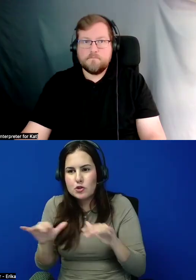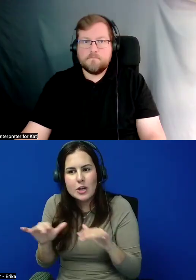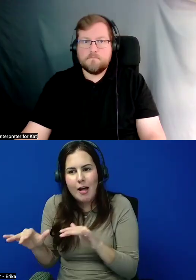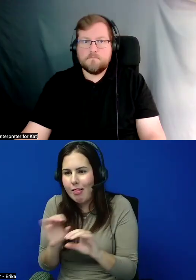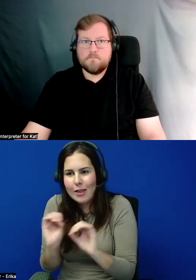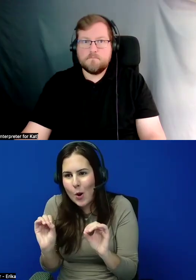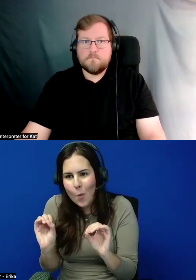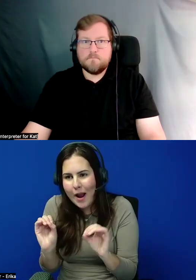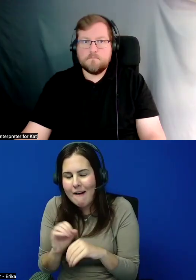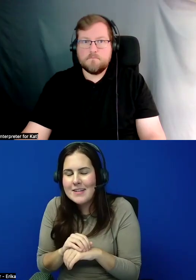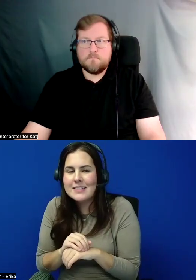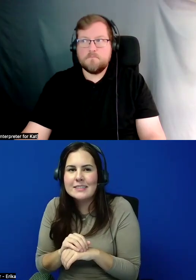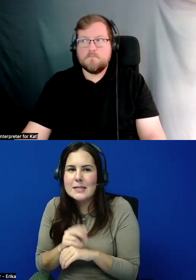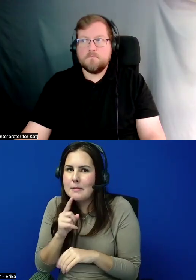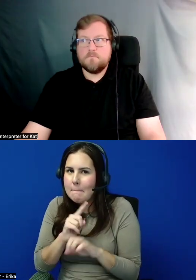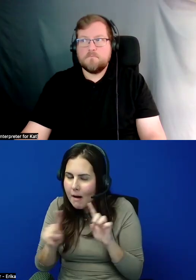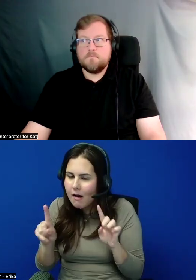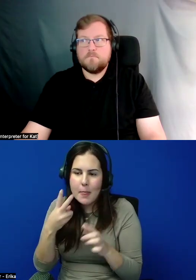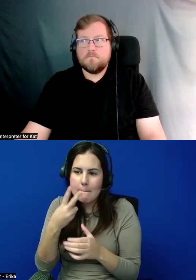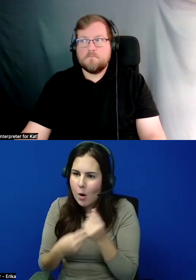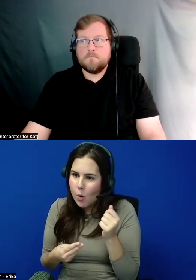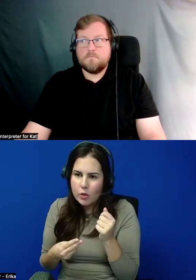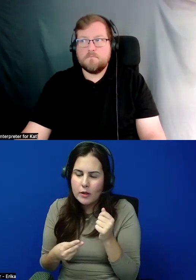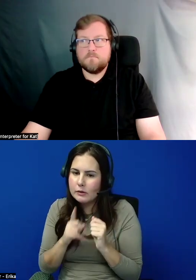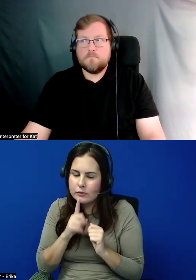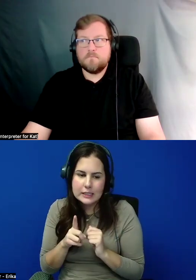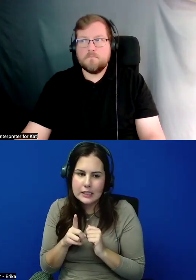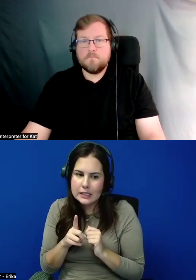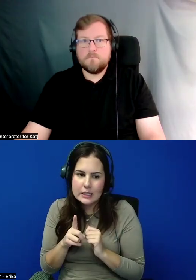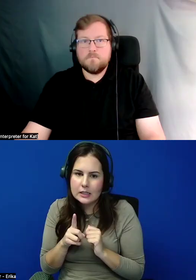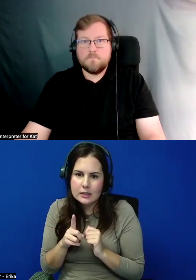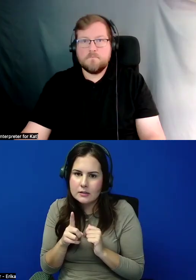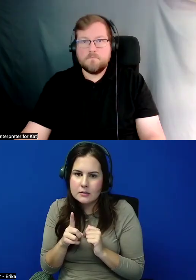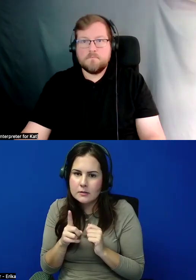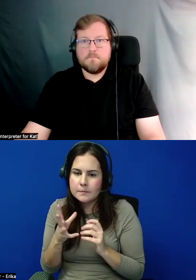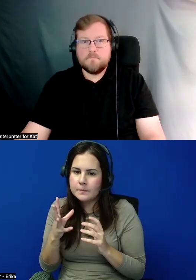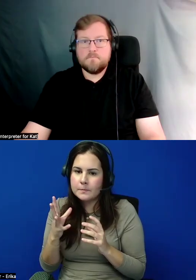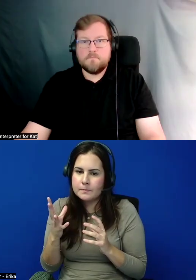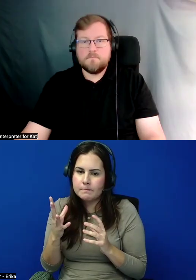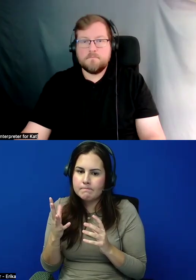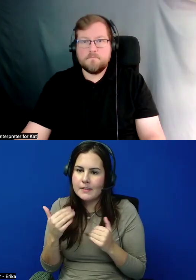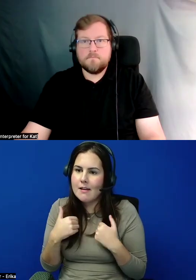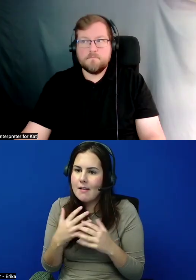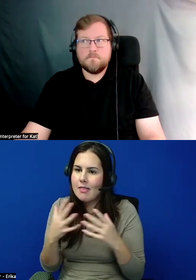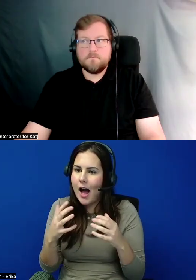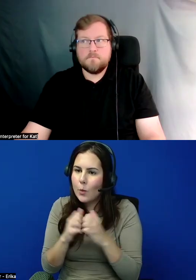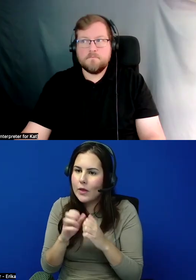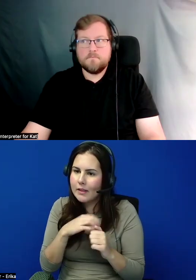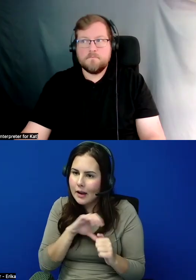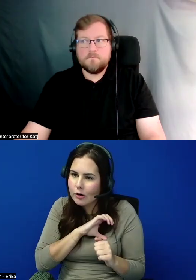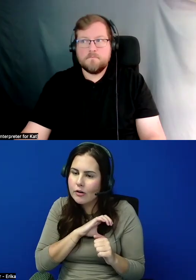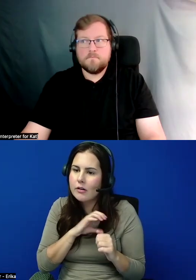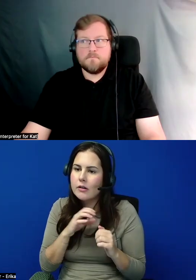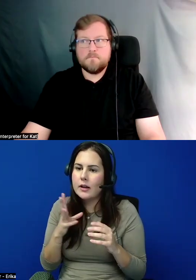they both kind of we talked a lot about the character and they both brought a lot to it in terms of helping to turn those